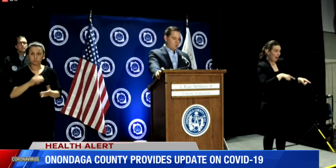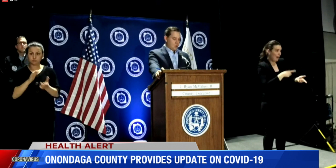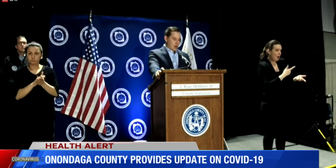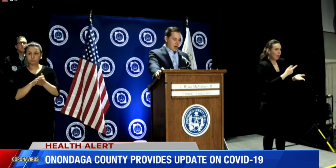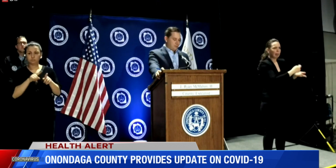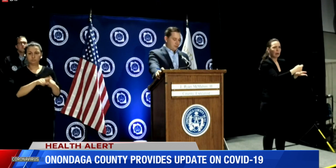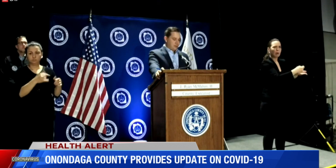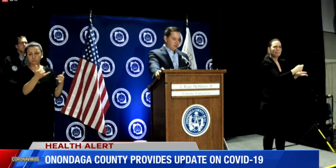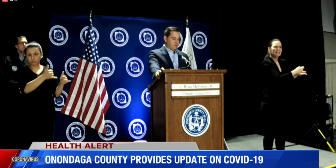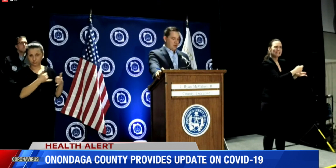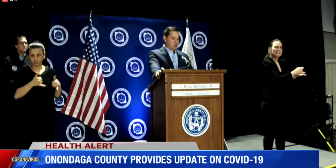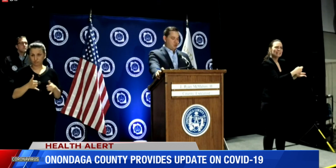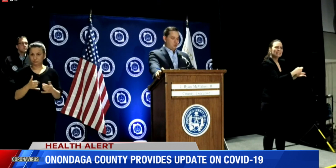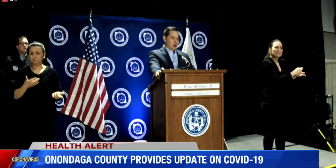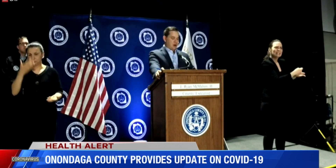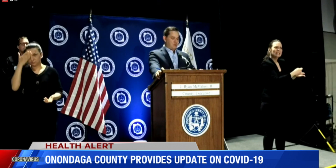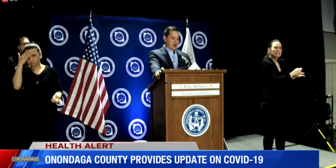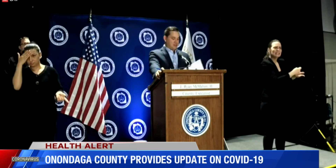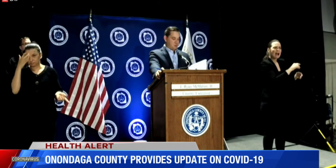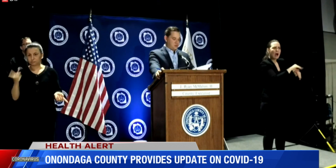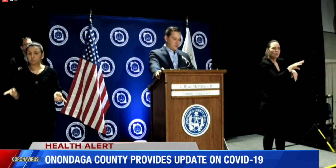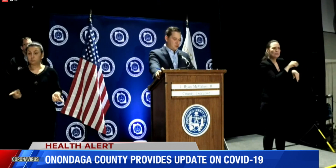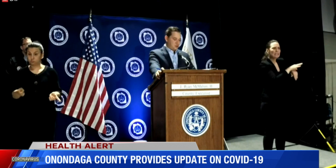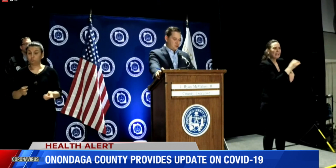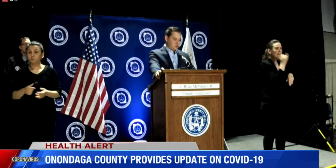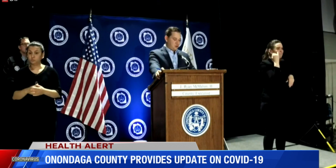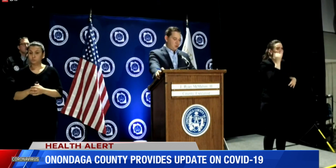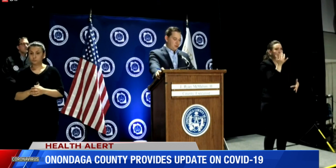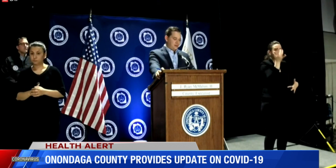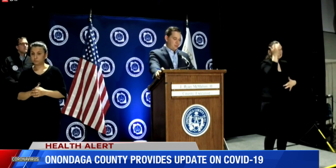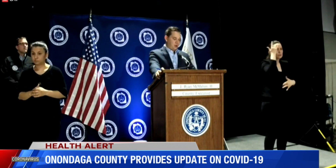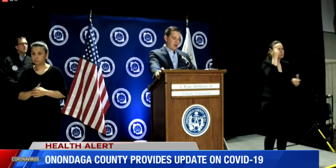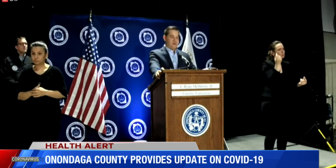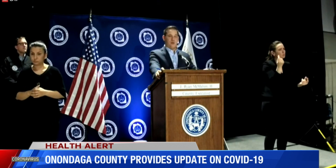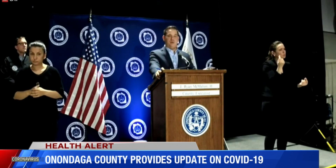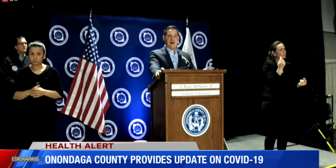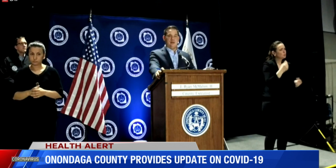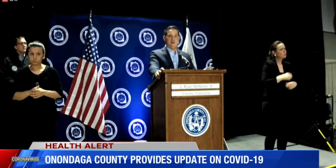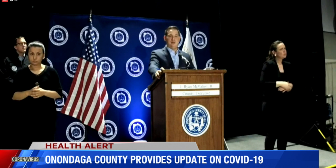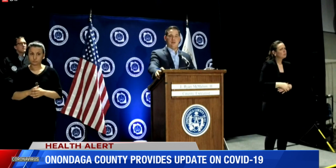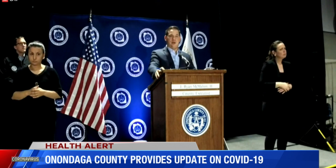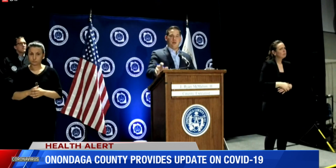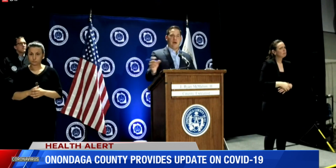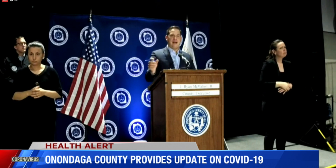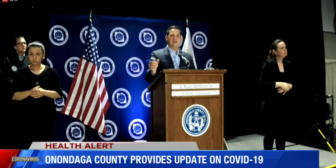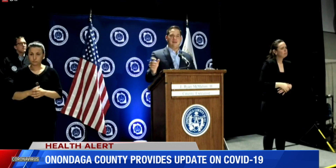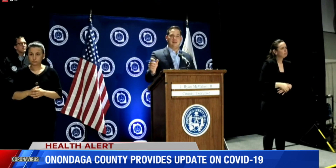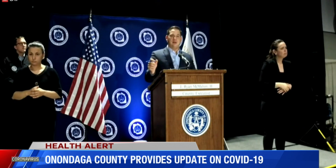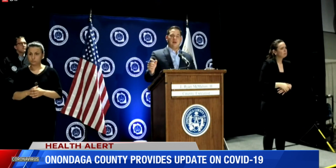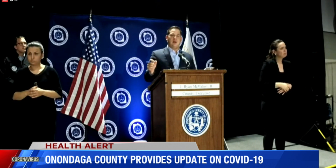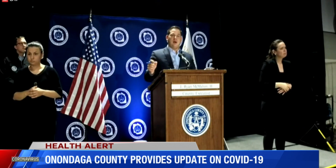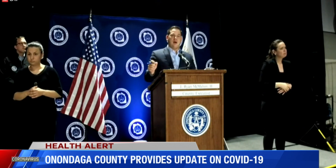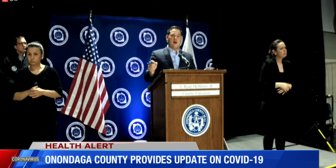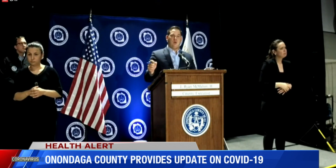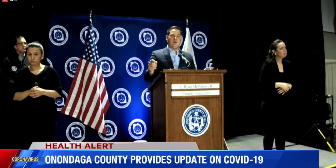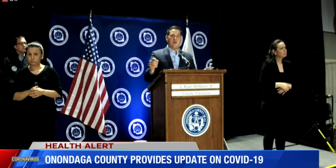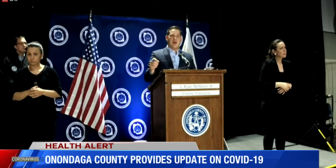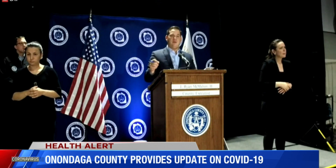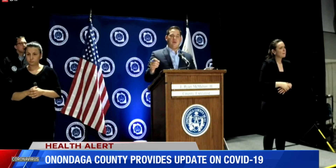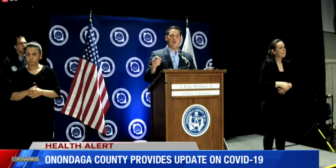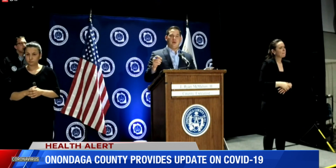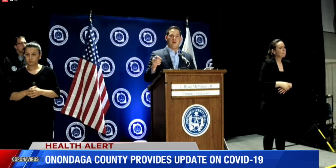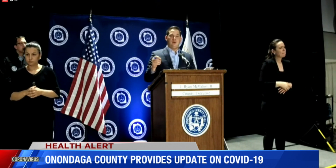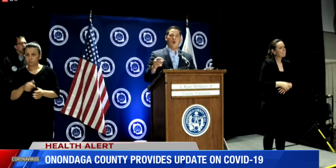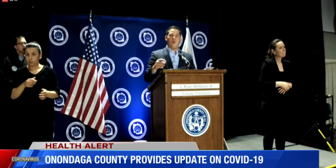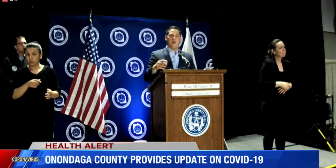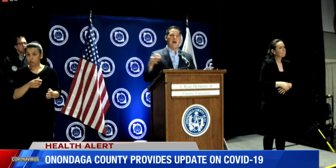are we seeing that I children are believe, immune to Andrew, it? out of our hospitalizations, the only demographic we've had the entire process with